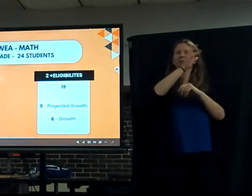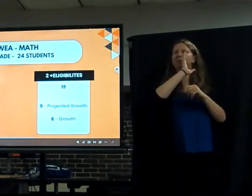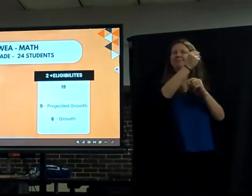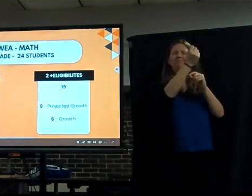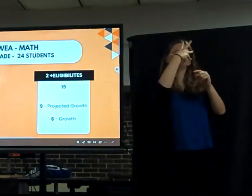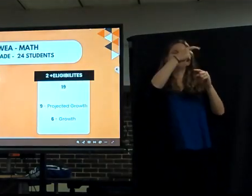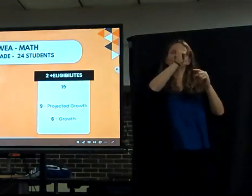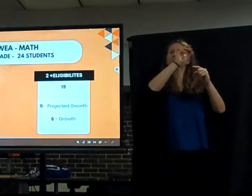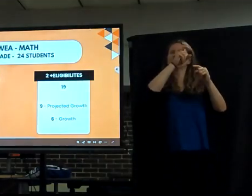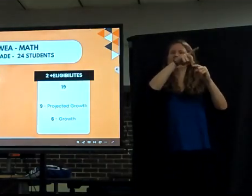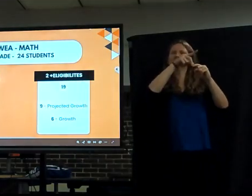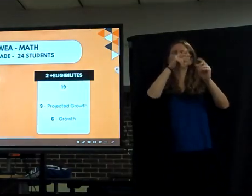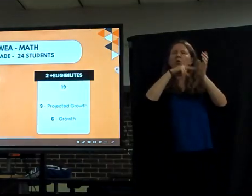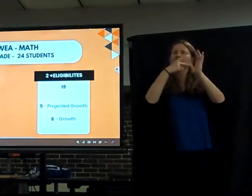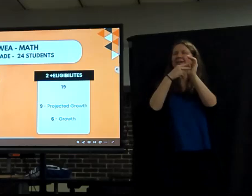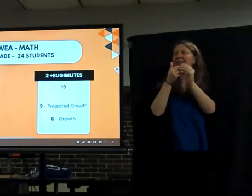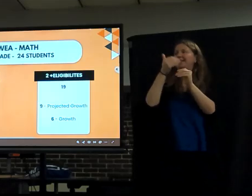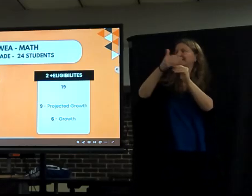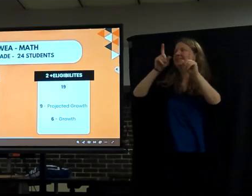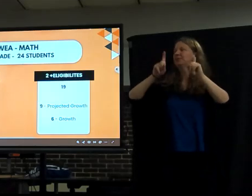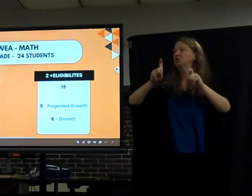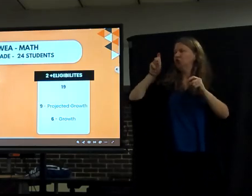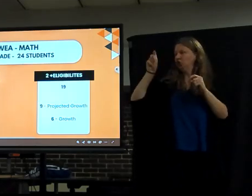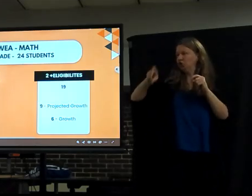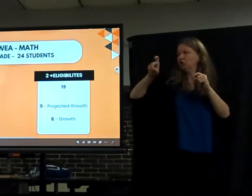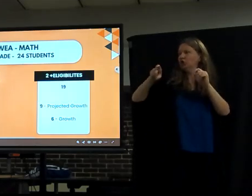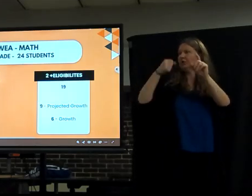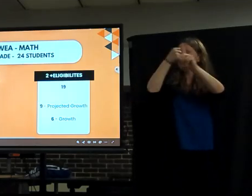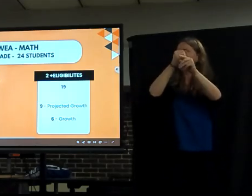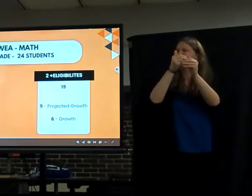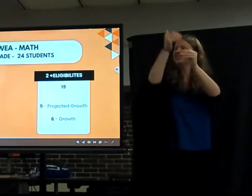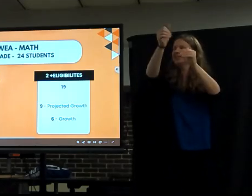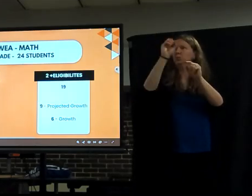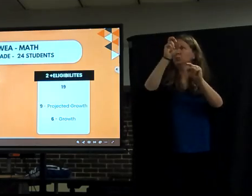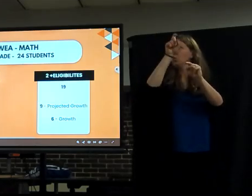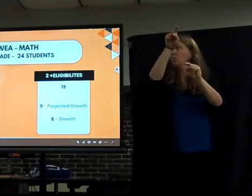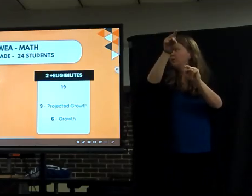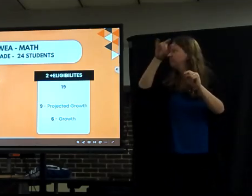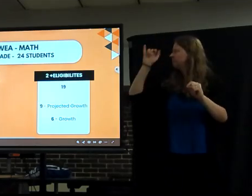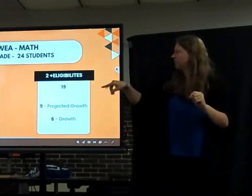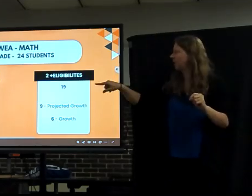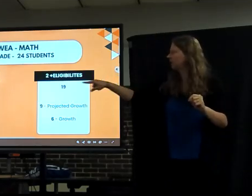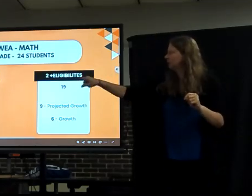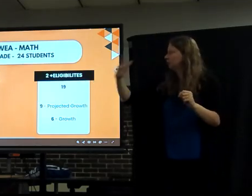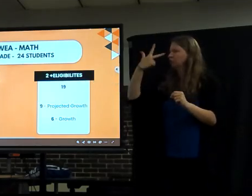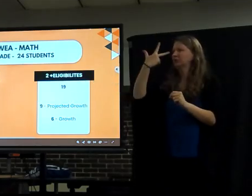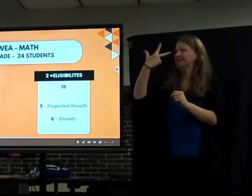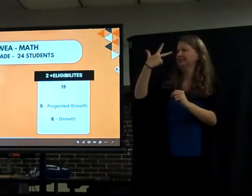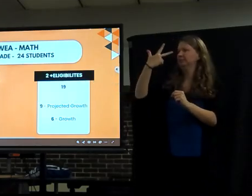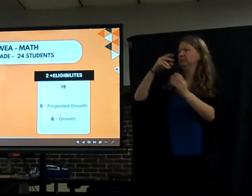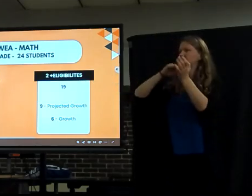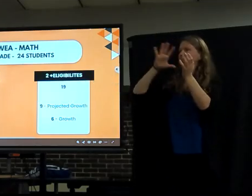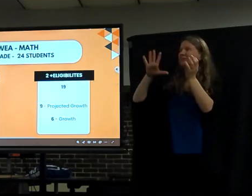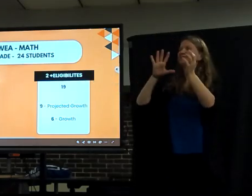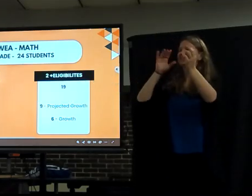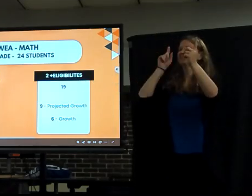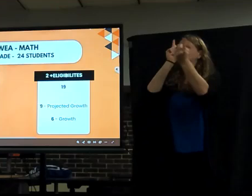2+. So the testing does look at the score, and